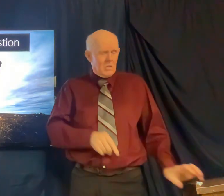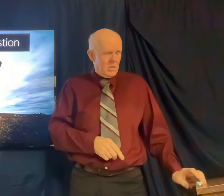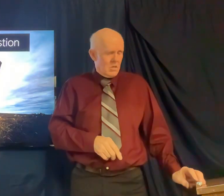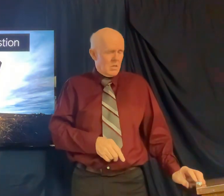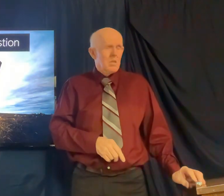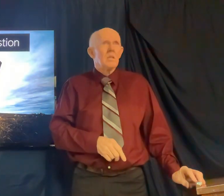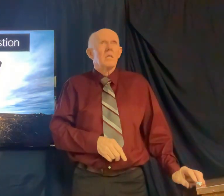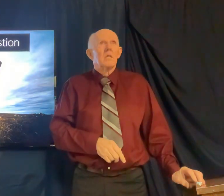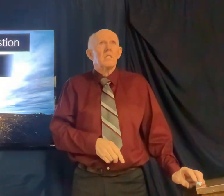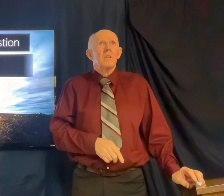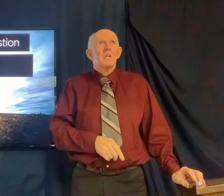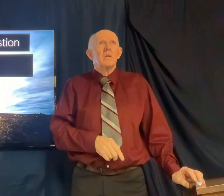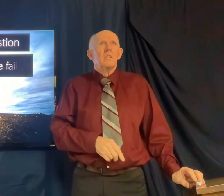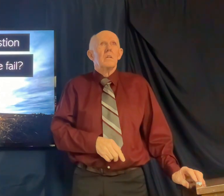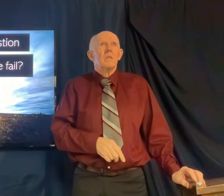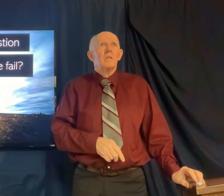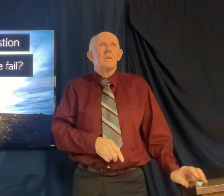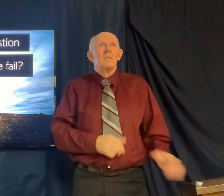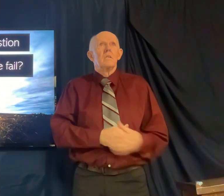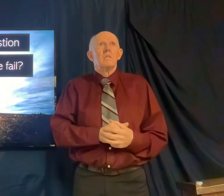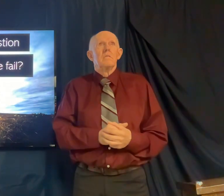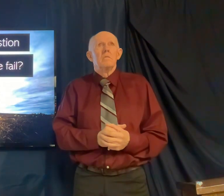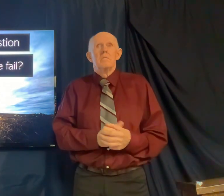The most important question,